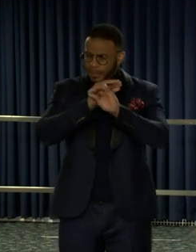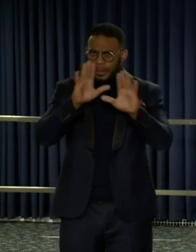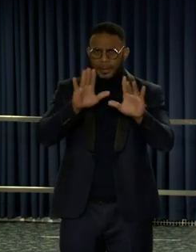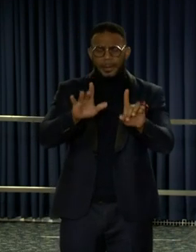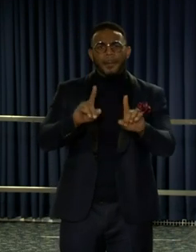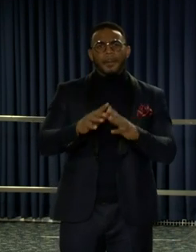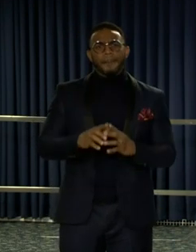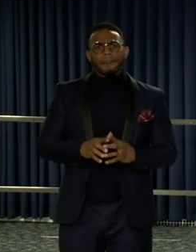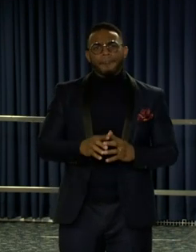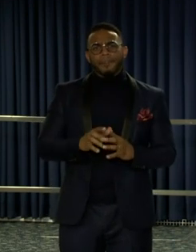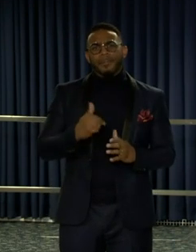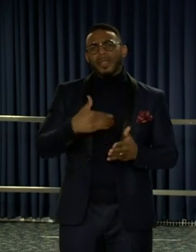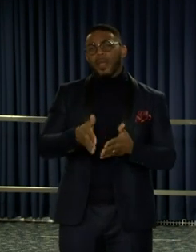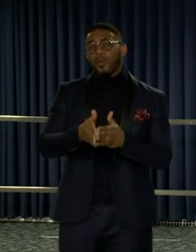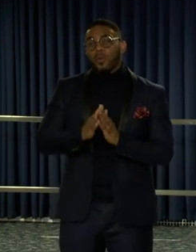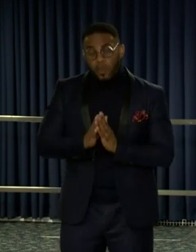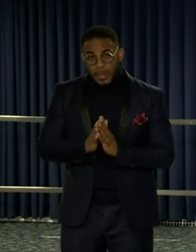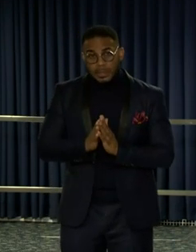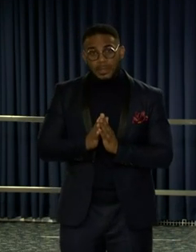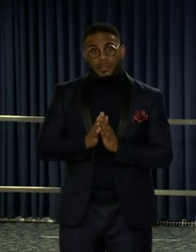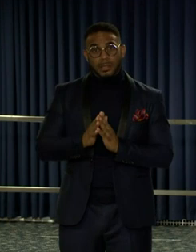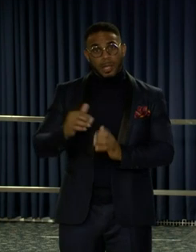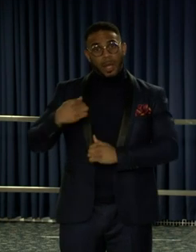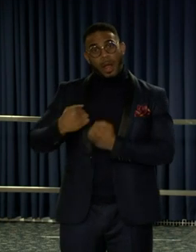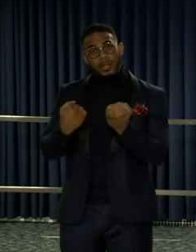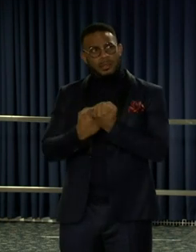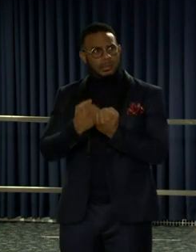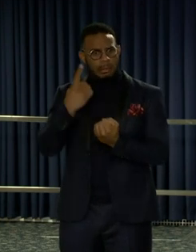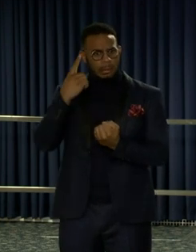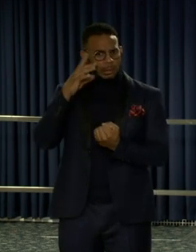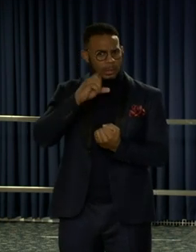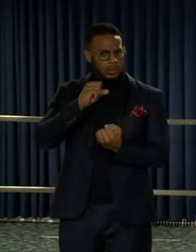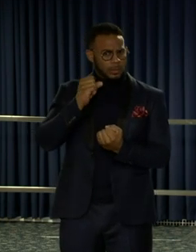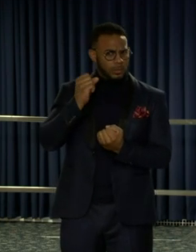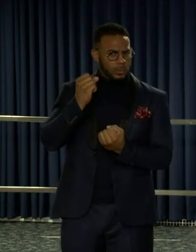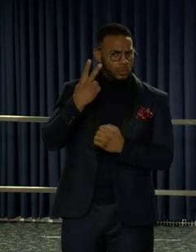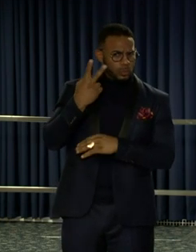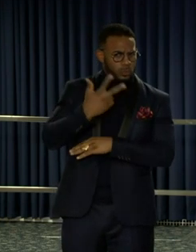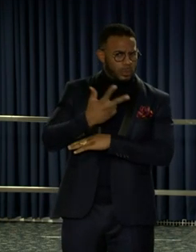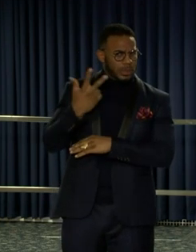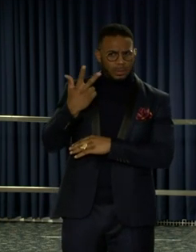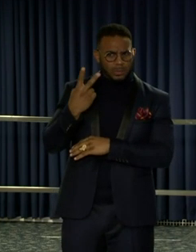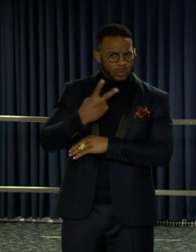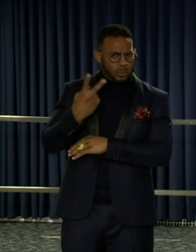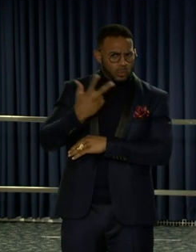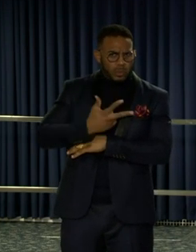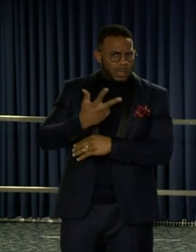clear. I requested guard assistance, I guess, 2 or 3 days ago